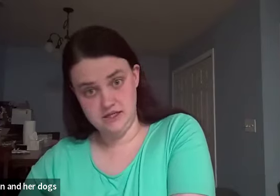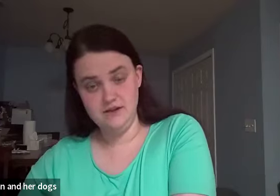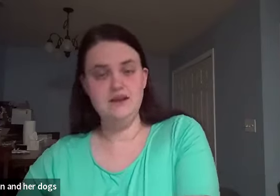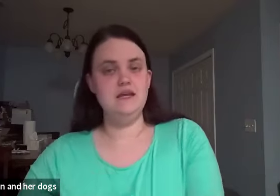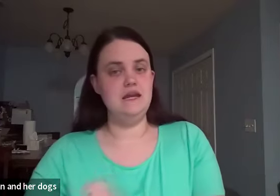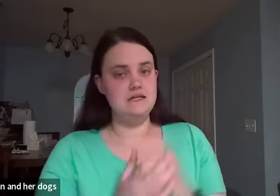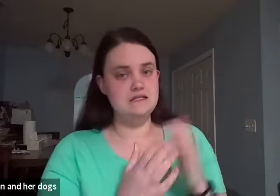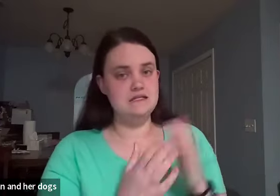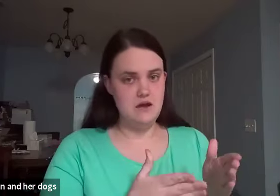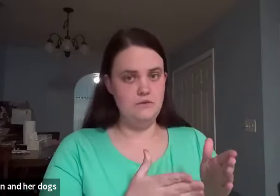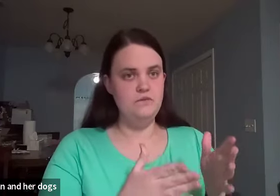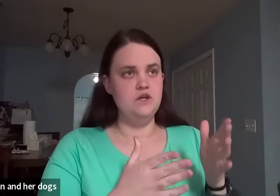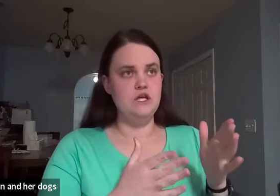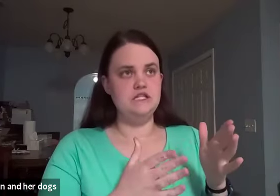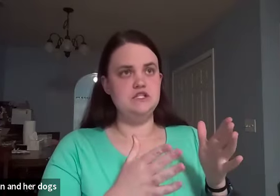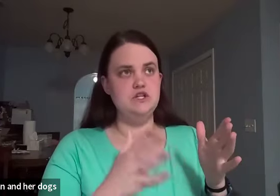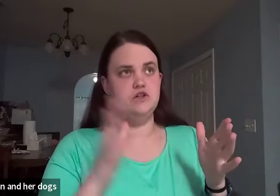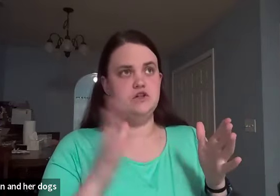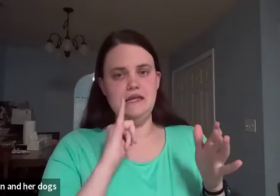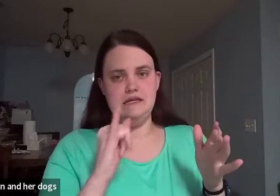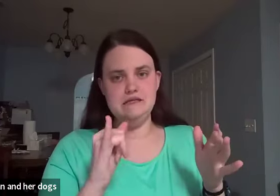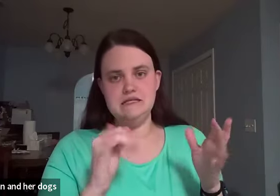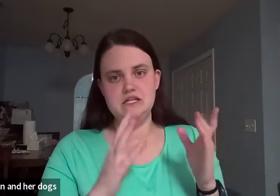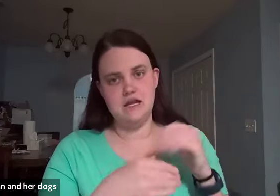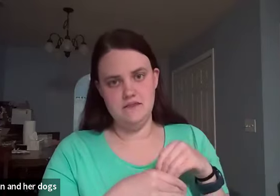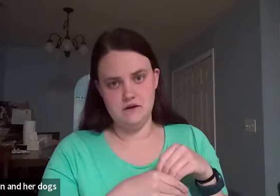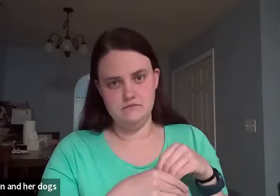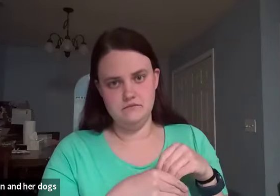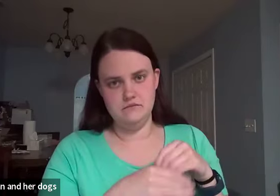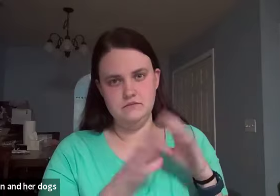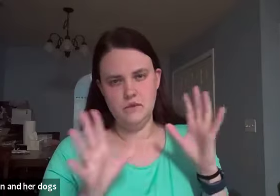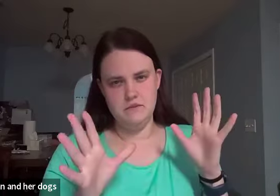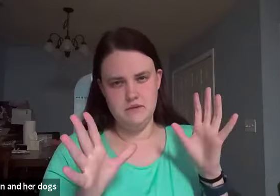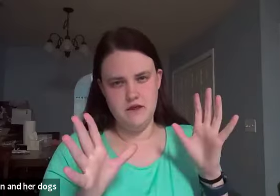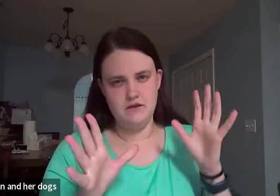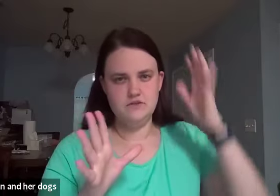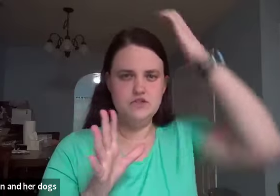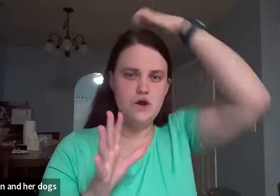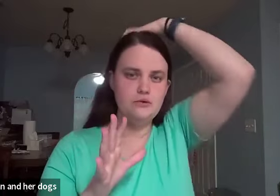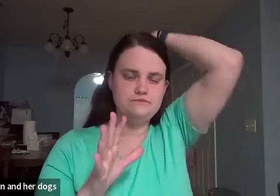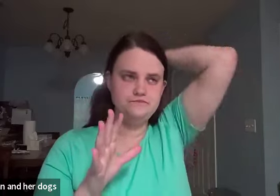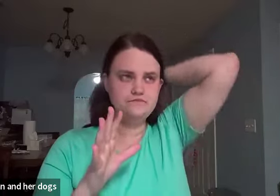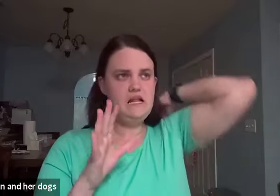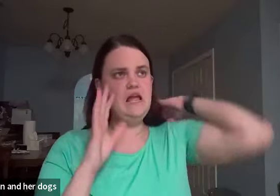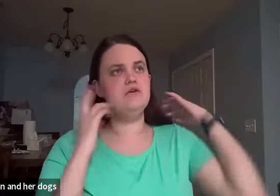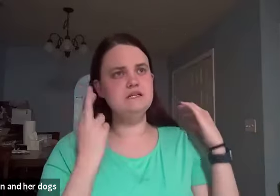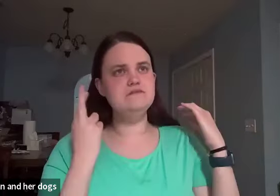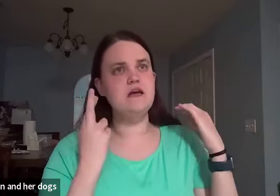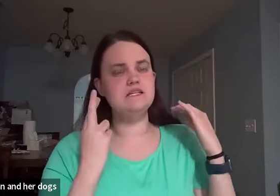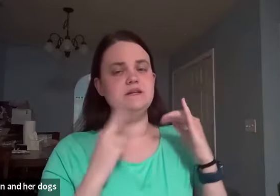Jillian. In ASL, it's that is not in there. What I mean by that. So, and the reason for that is